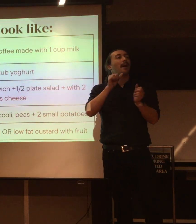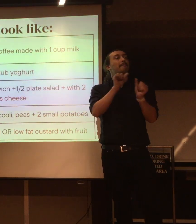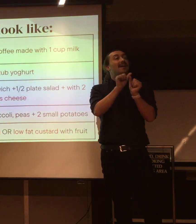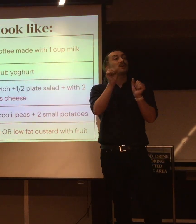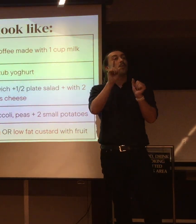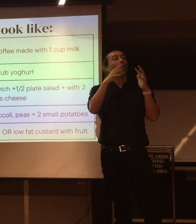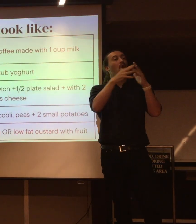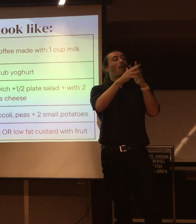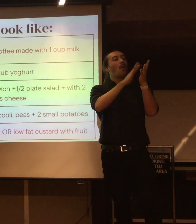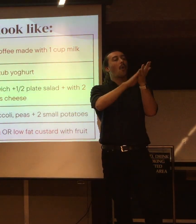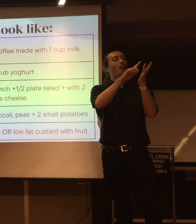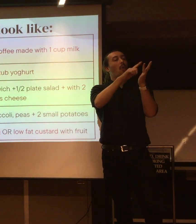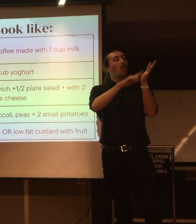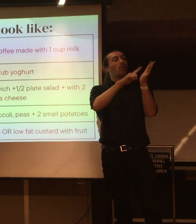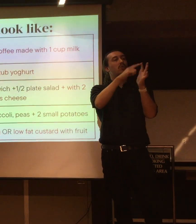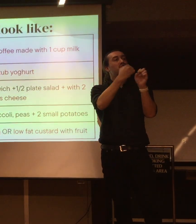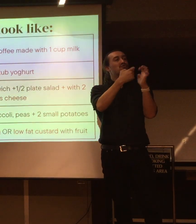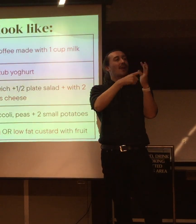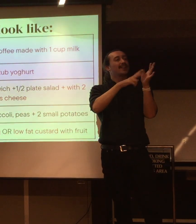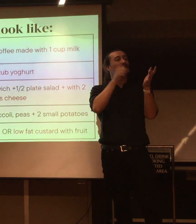So the one with the seeds,